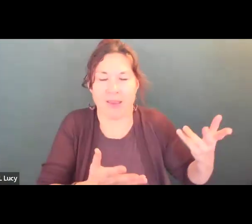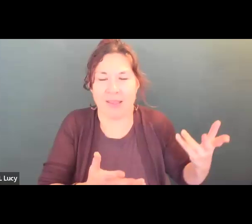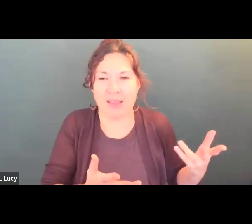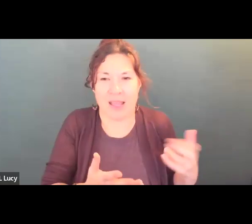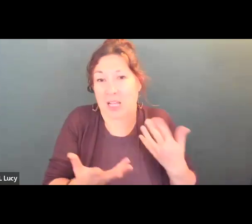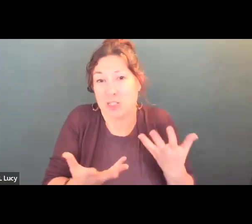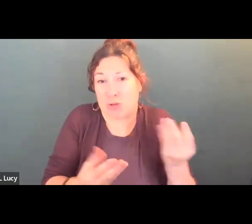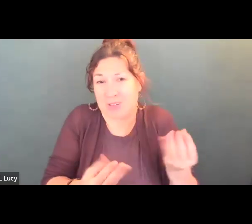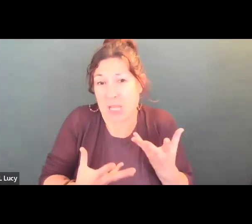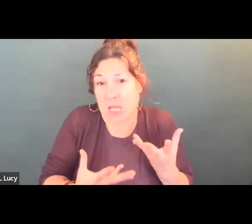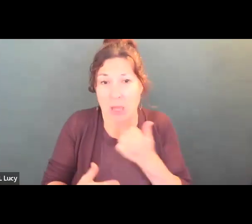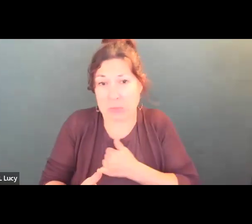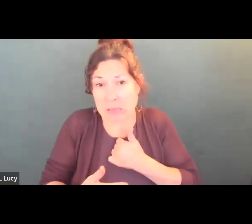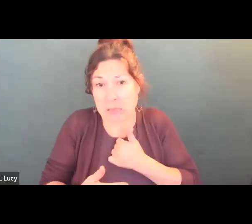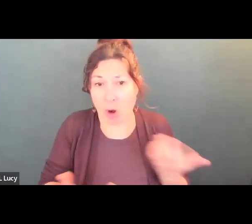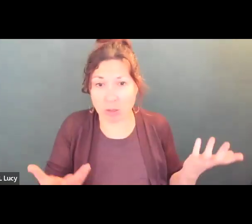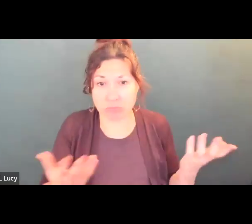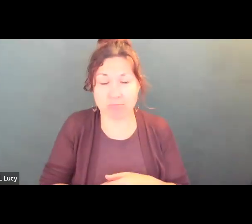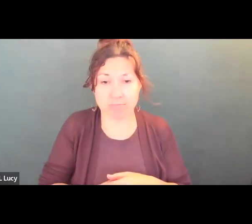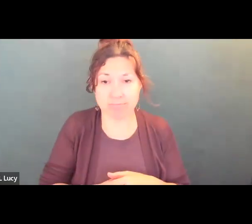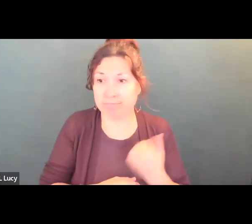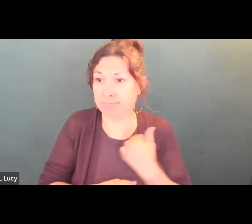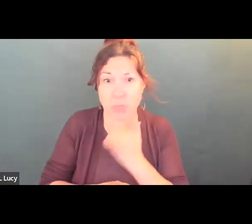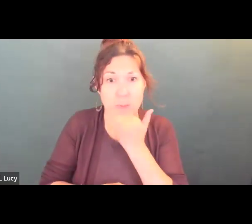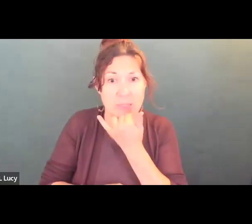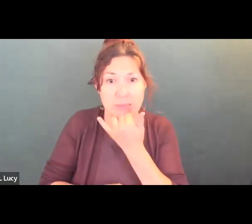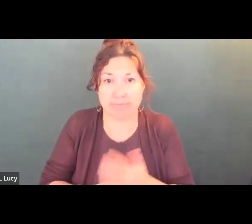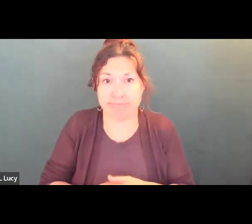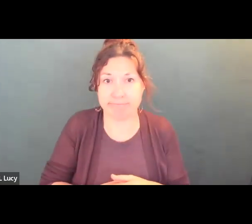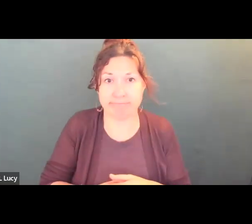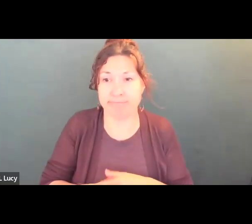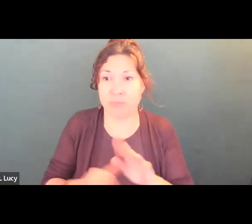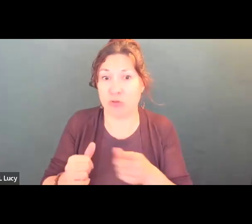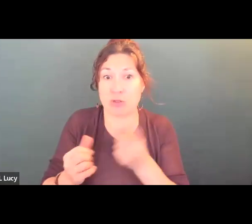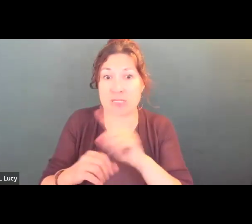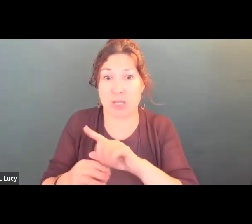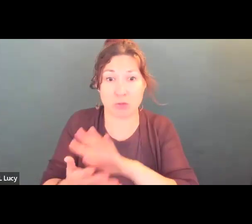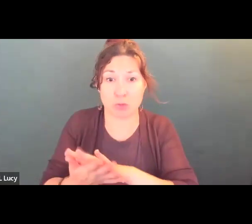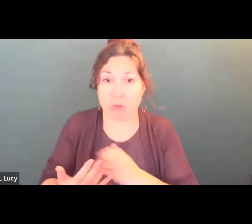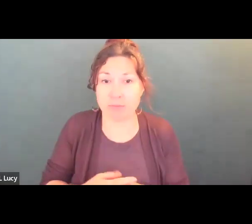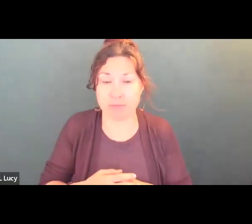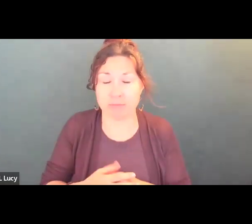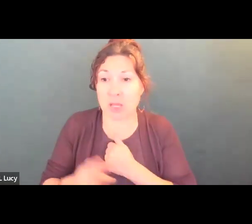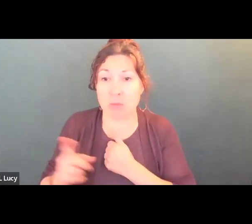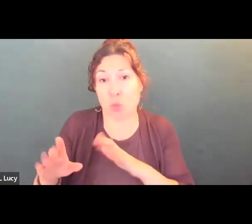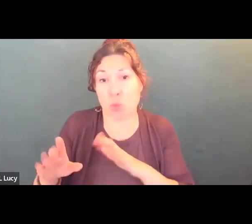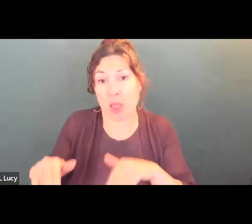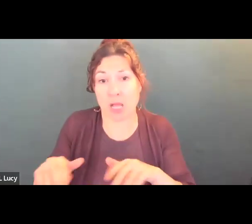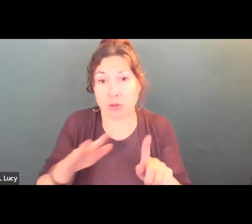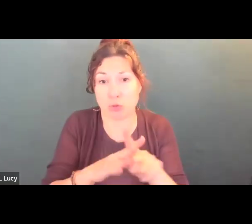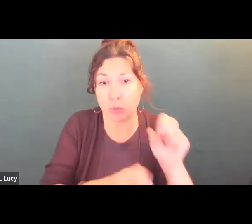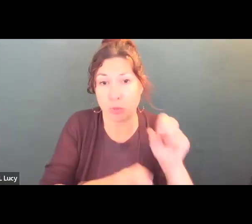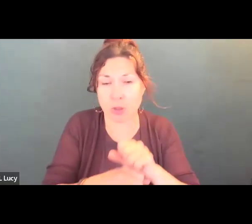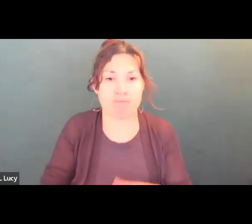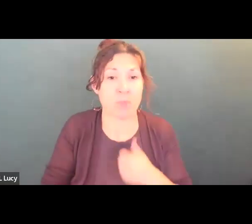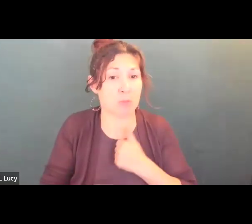be like, I'm sorry, I messed up your first day of like, I'm sorry you were late to work. I'm sorry you waited